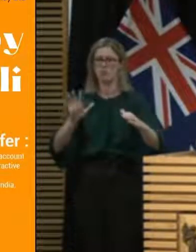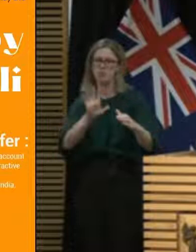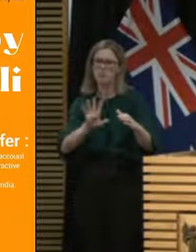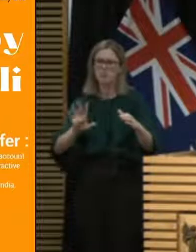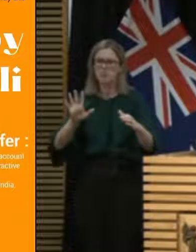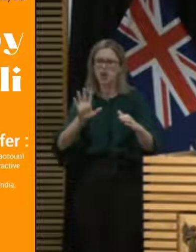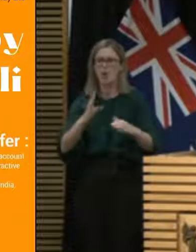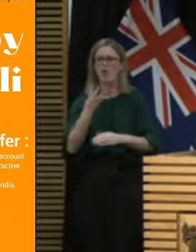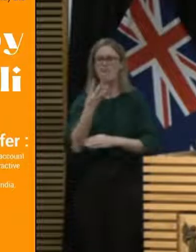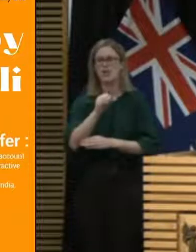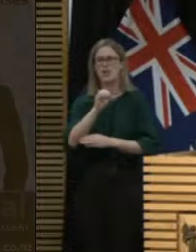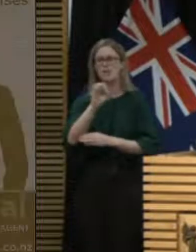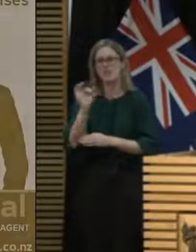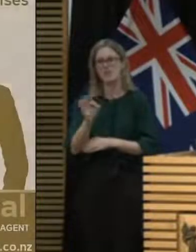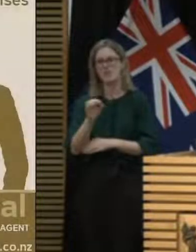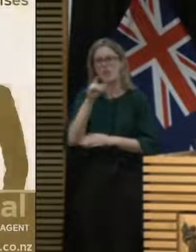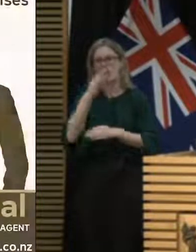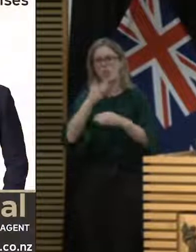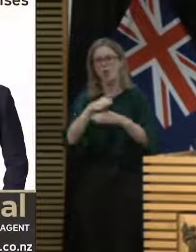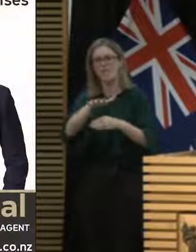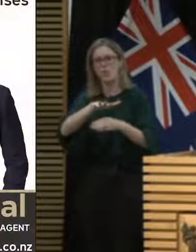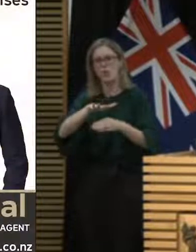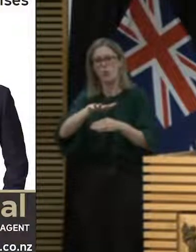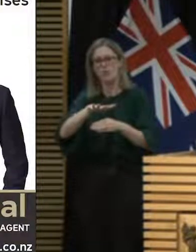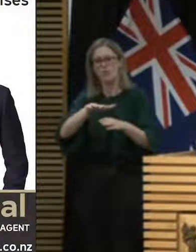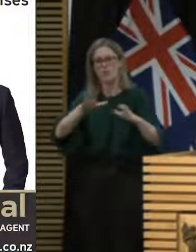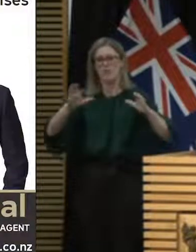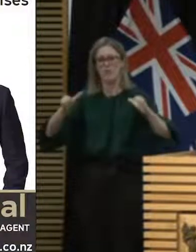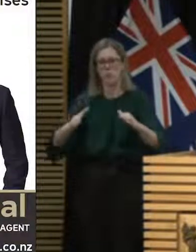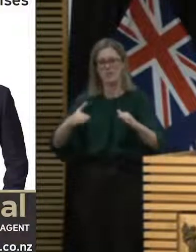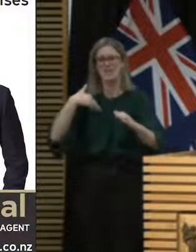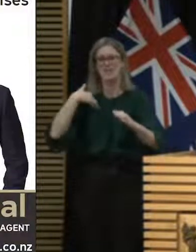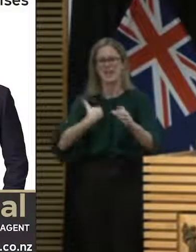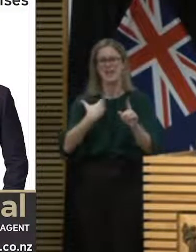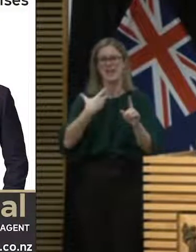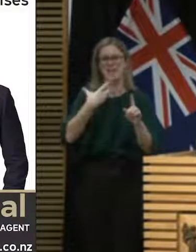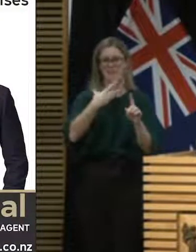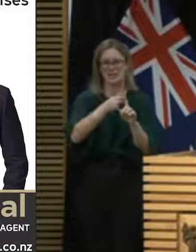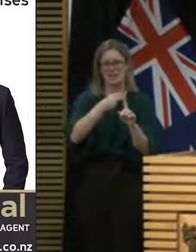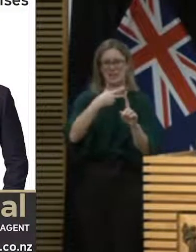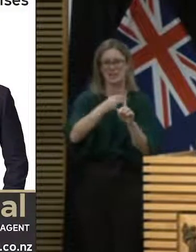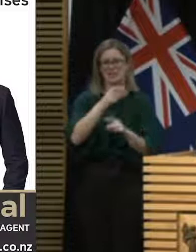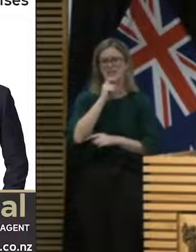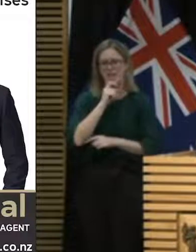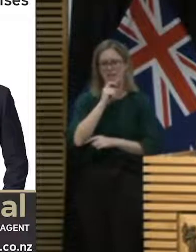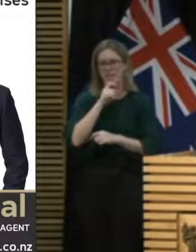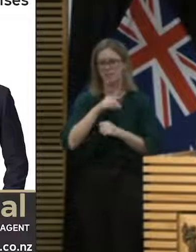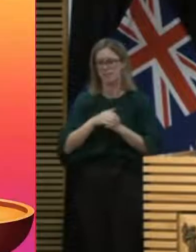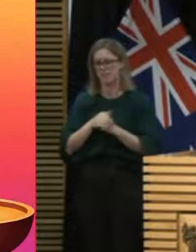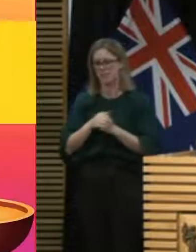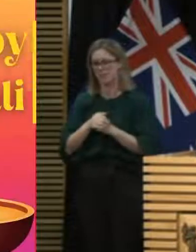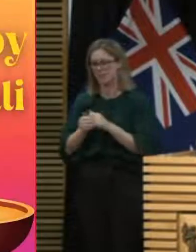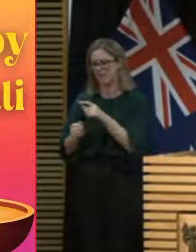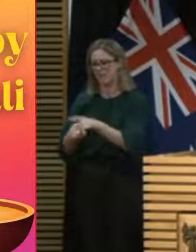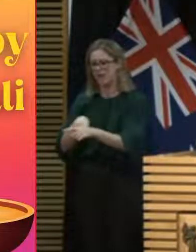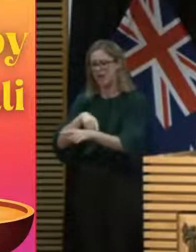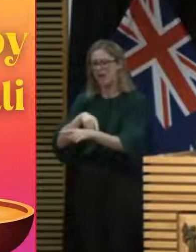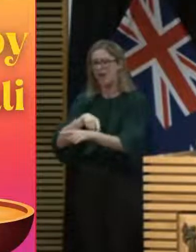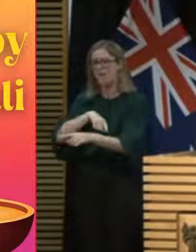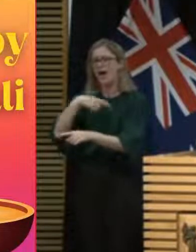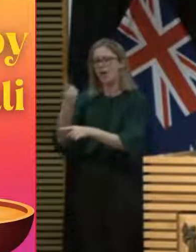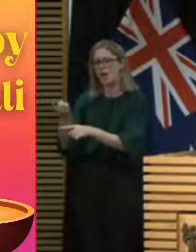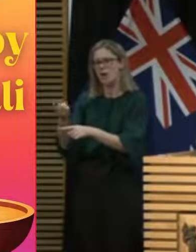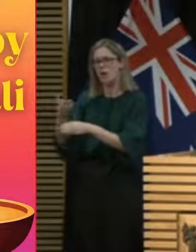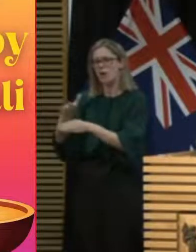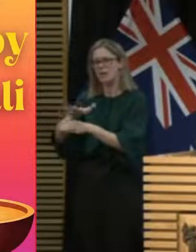it to around about 40% in total, noting that other workplaces would still have access to the simplified risk management framework that we're